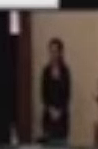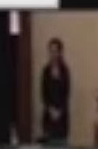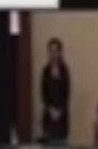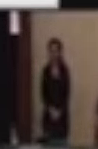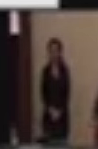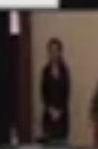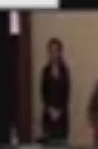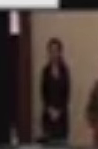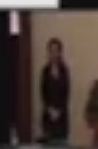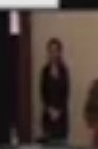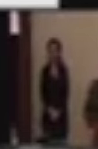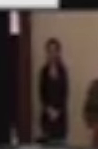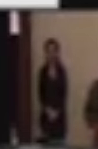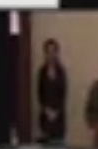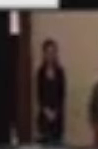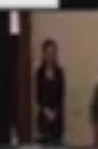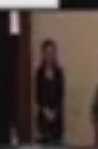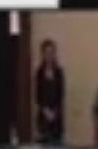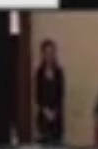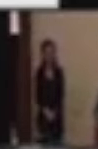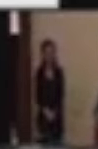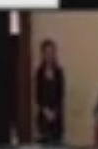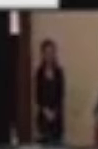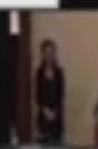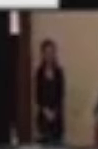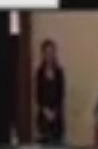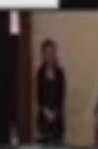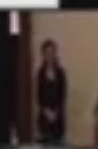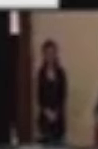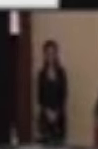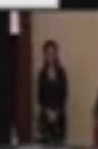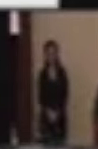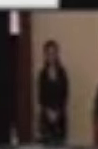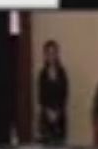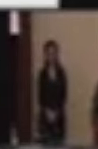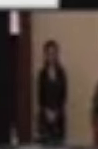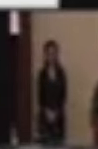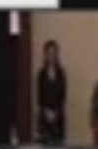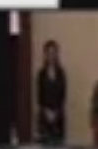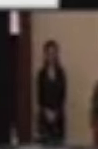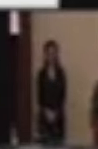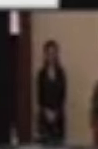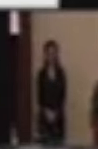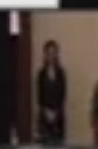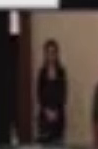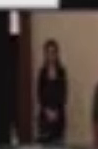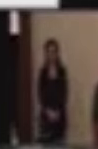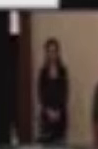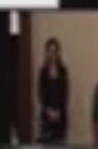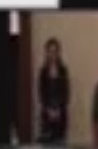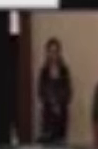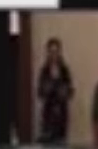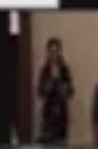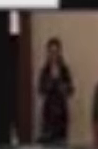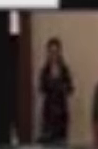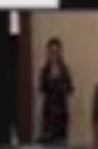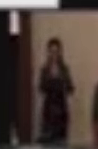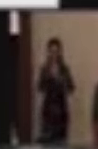So what we did is in long haulers, we said what is causing